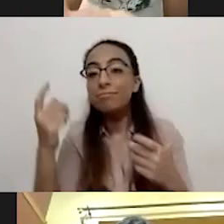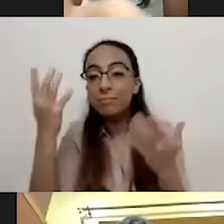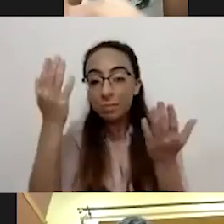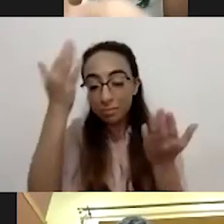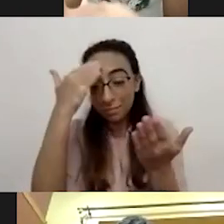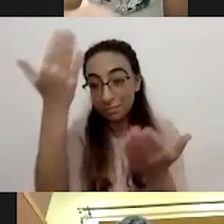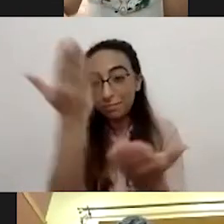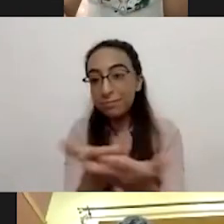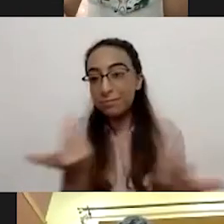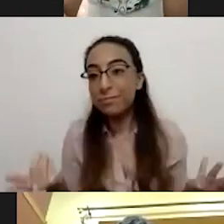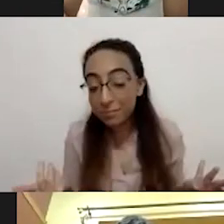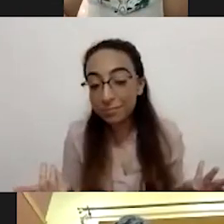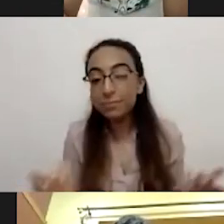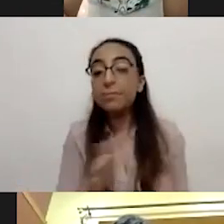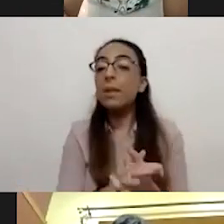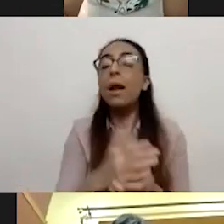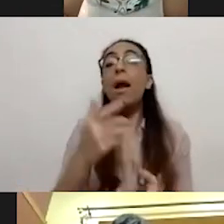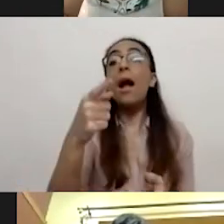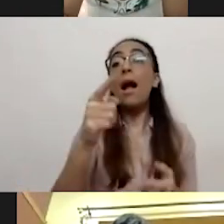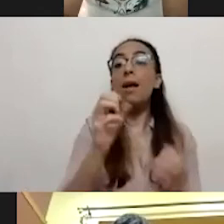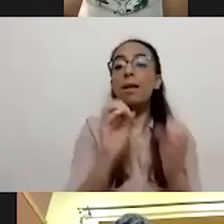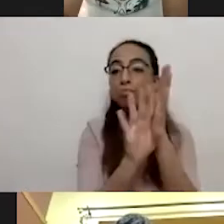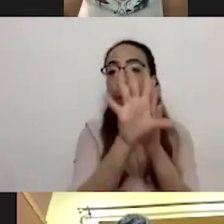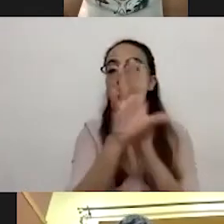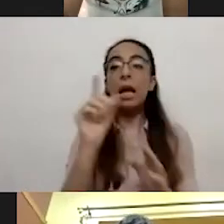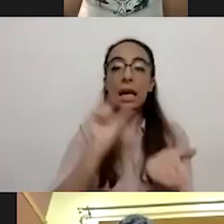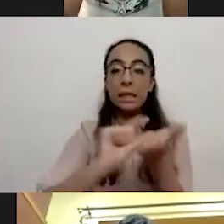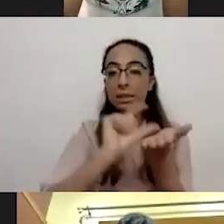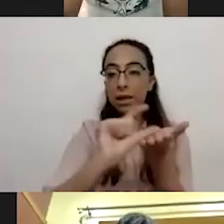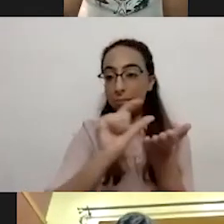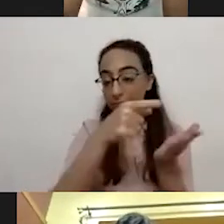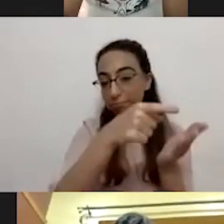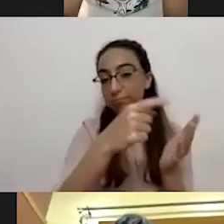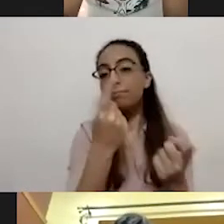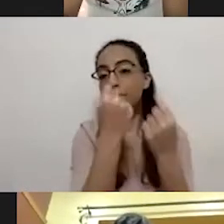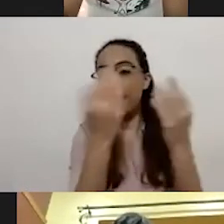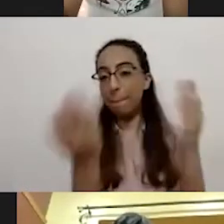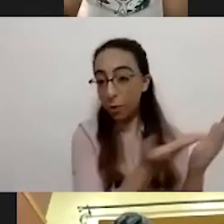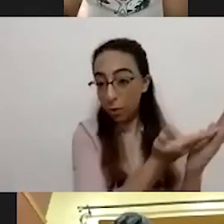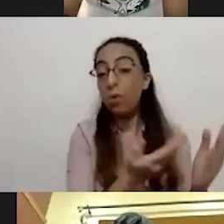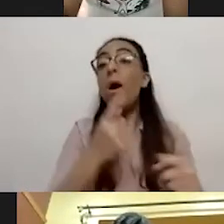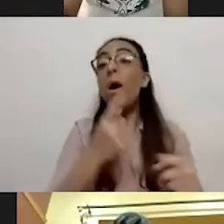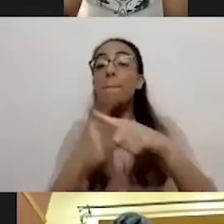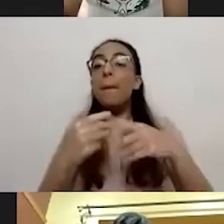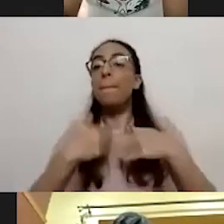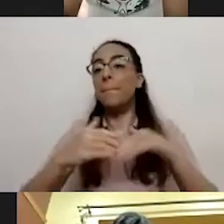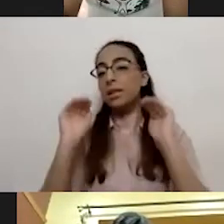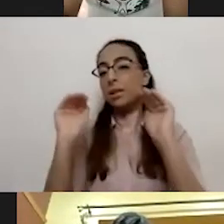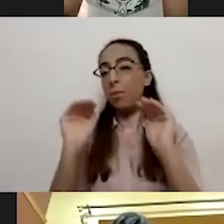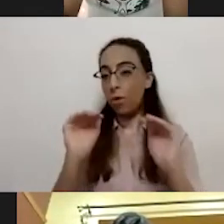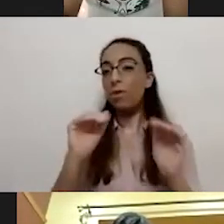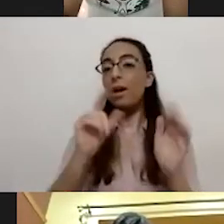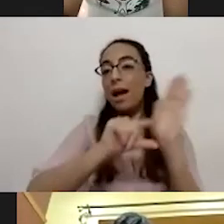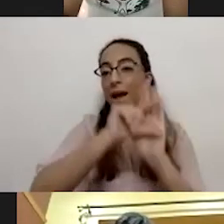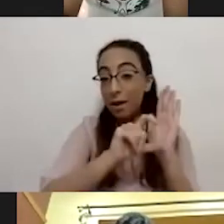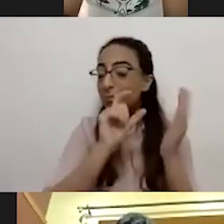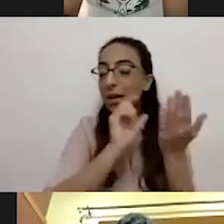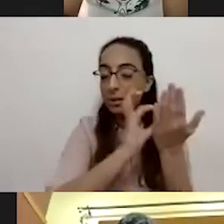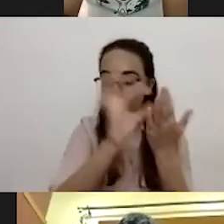check Here a Million's Instagram page out. We guys need to support as well the cause that Alim just